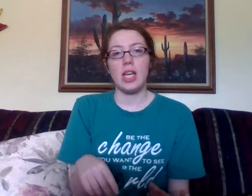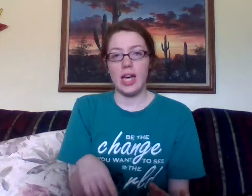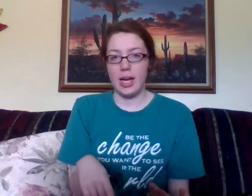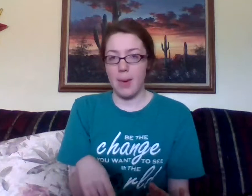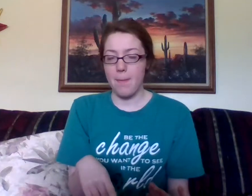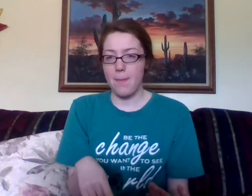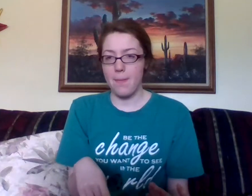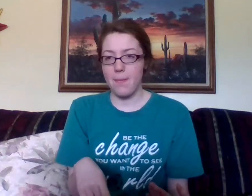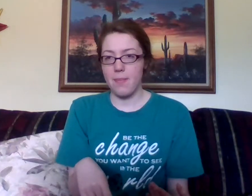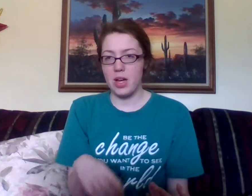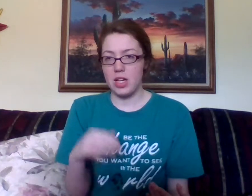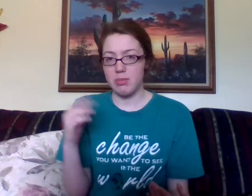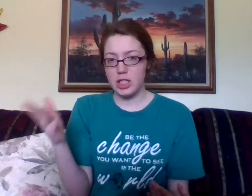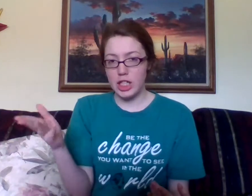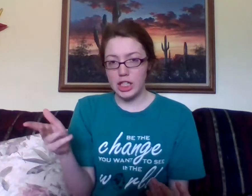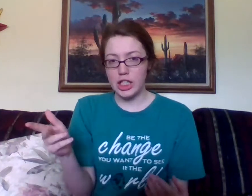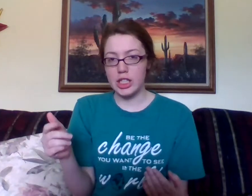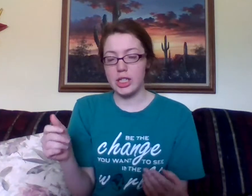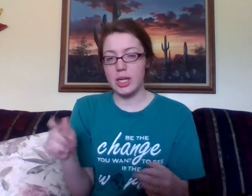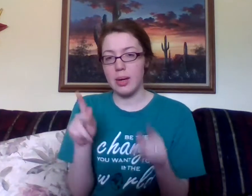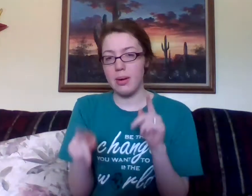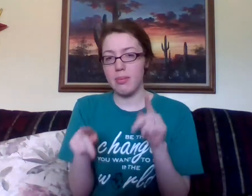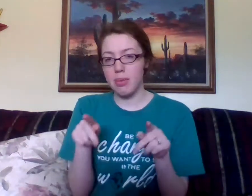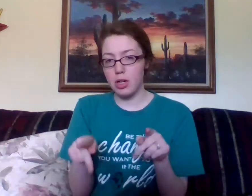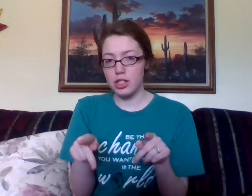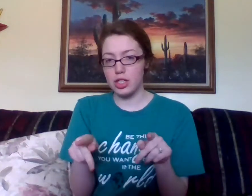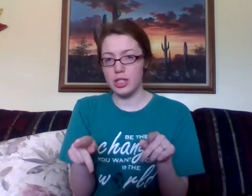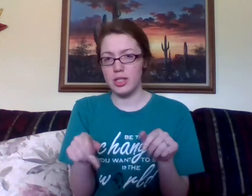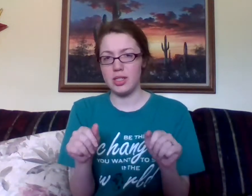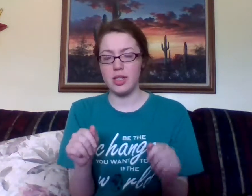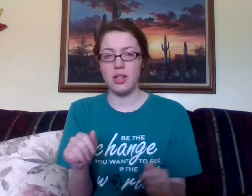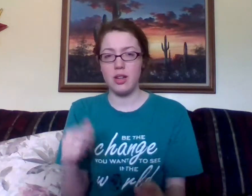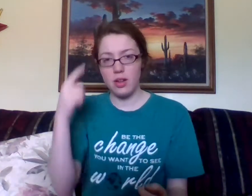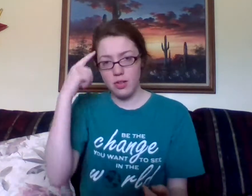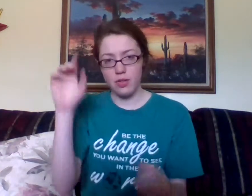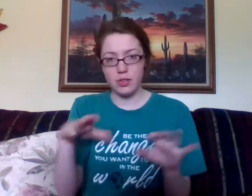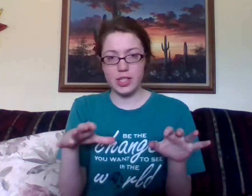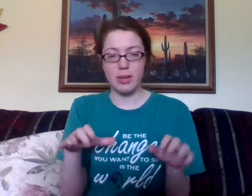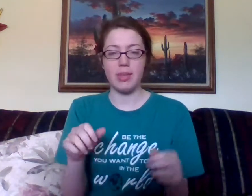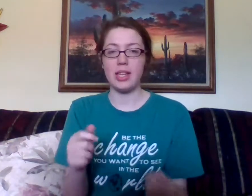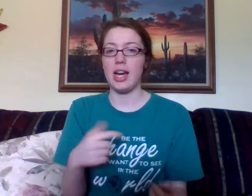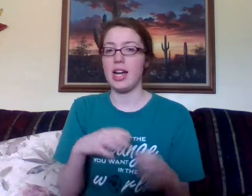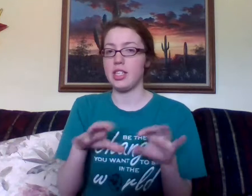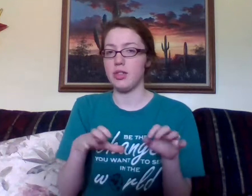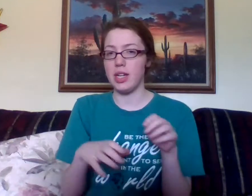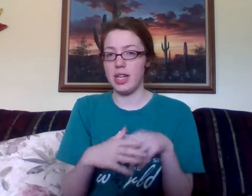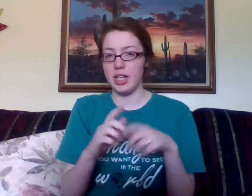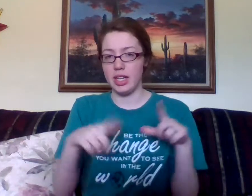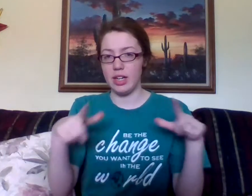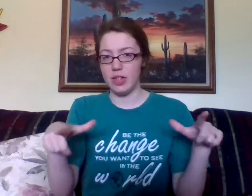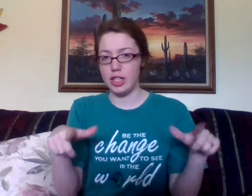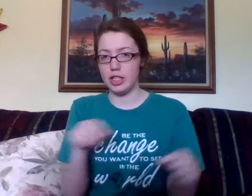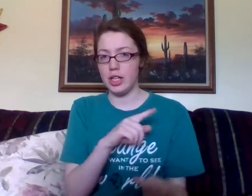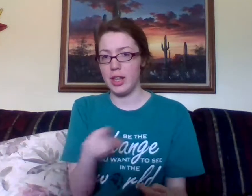a particular person doing something that I do it in a language that they